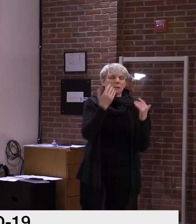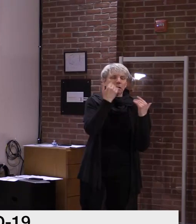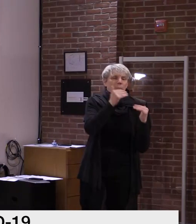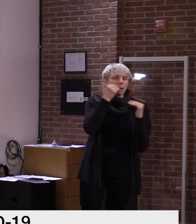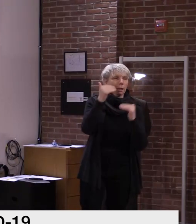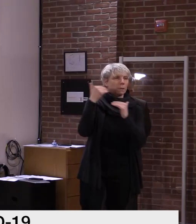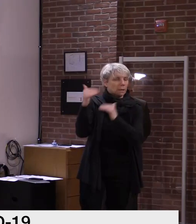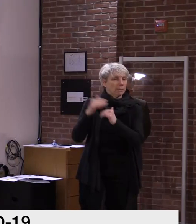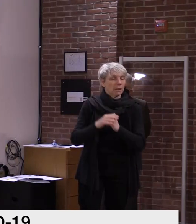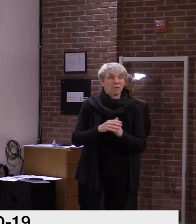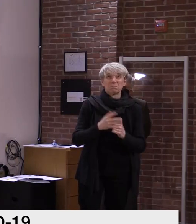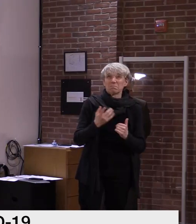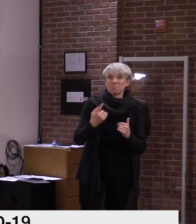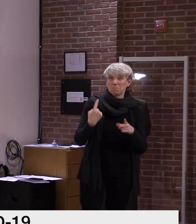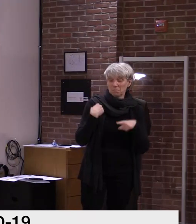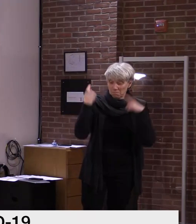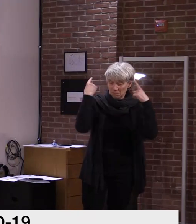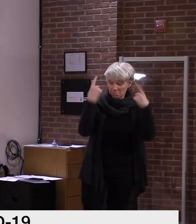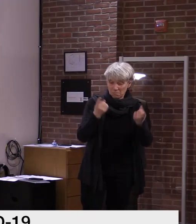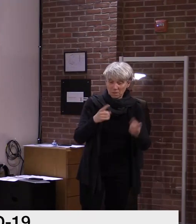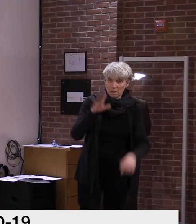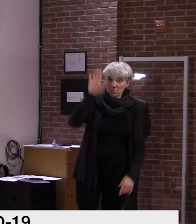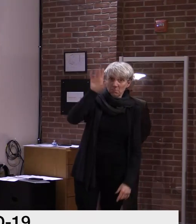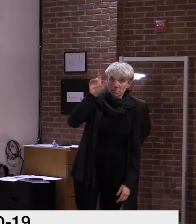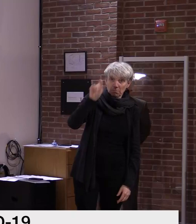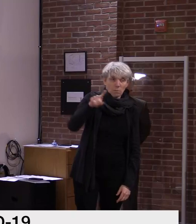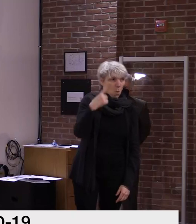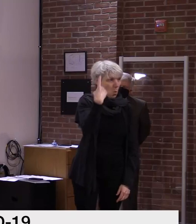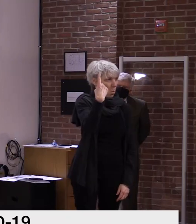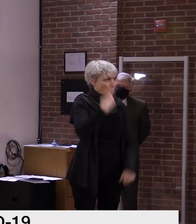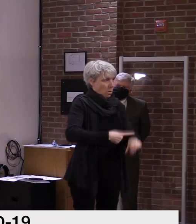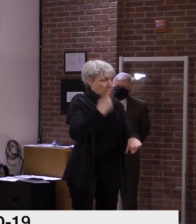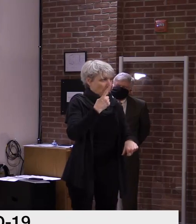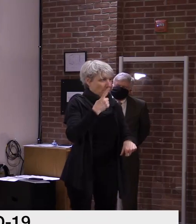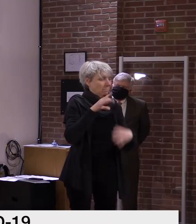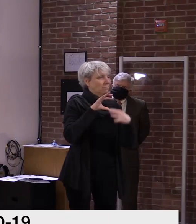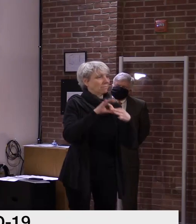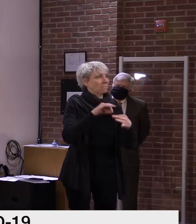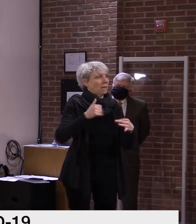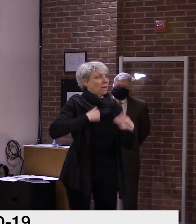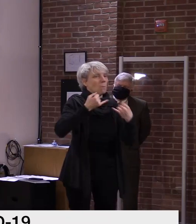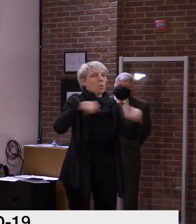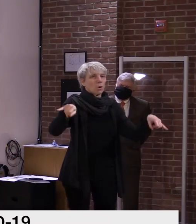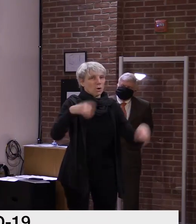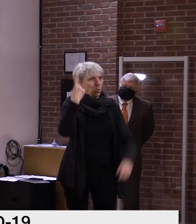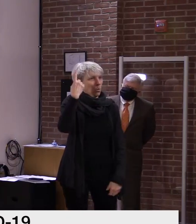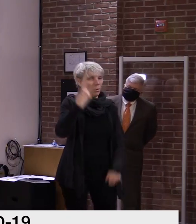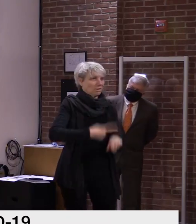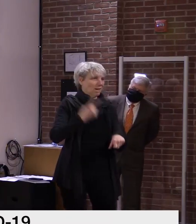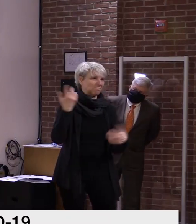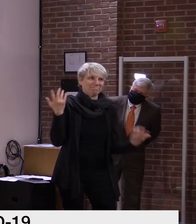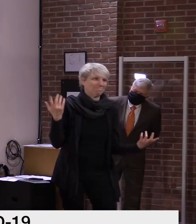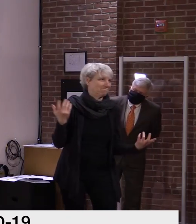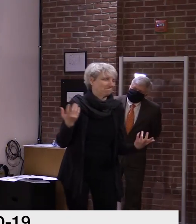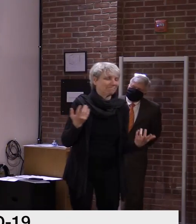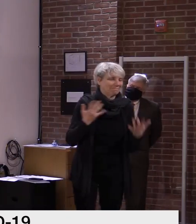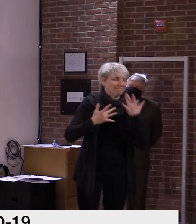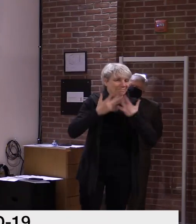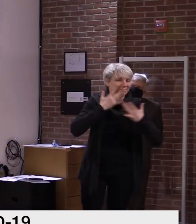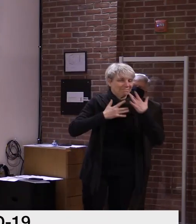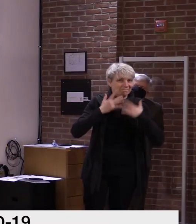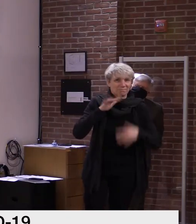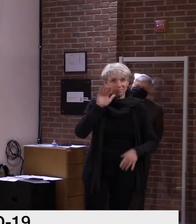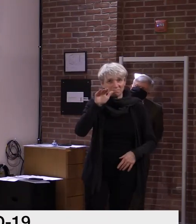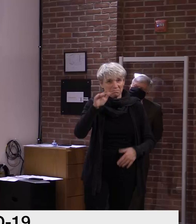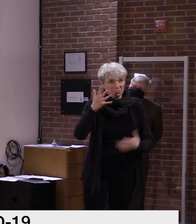I believe I've answered, or I've asked one question, and that was border related and what we could do to speed that up and what